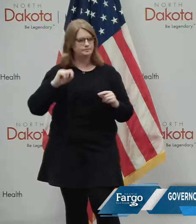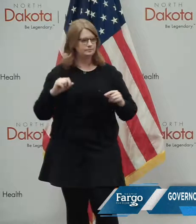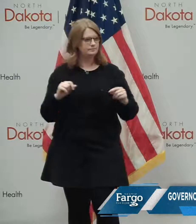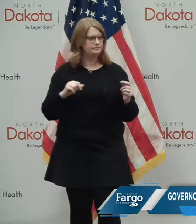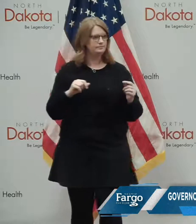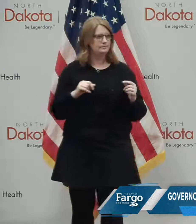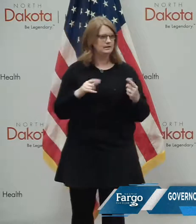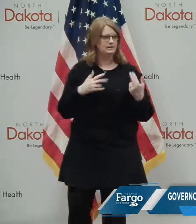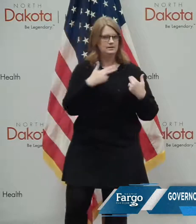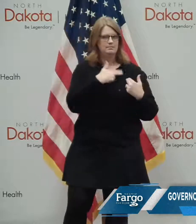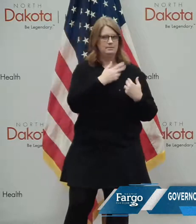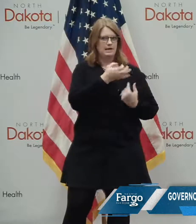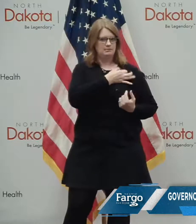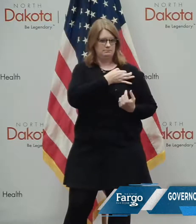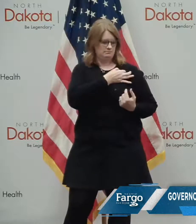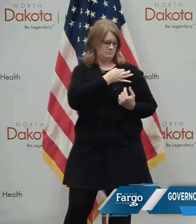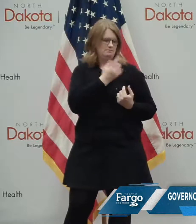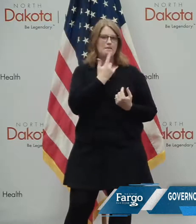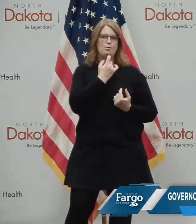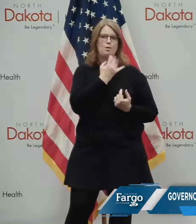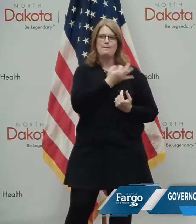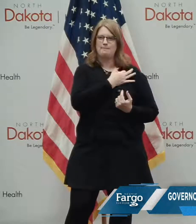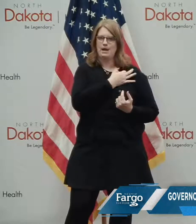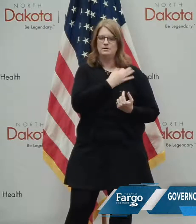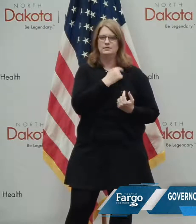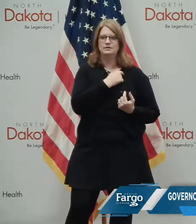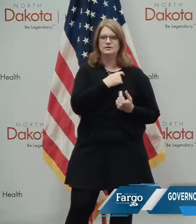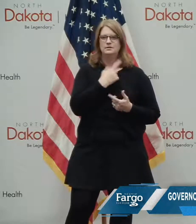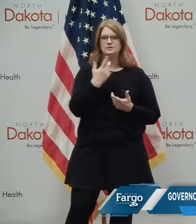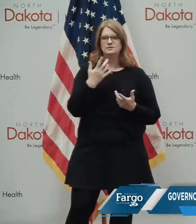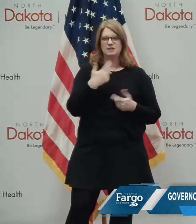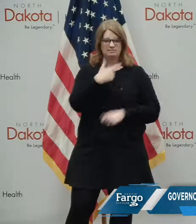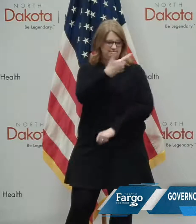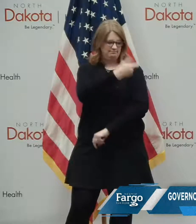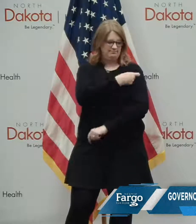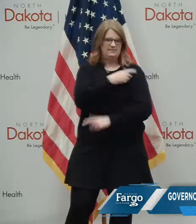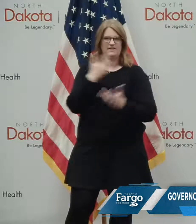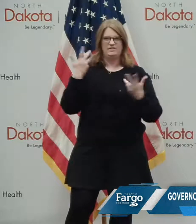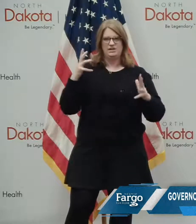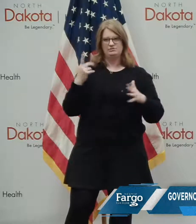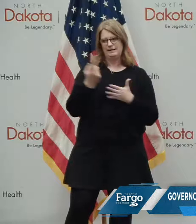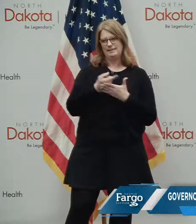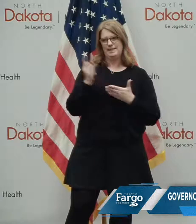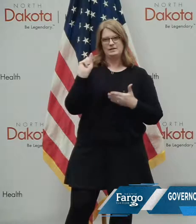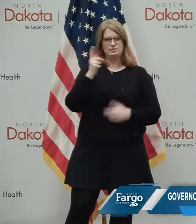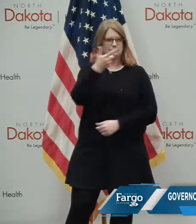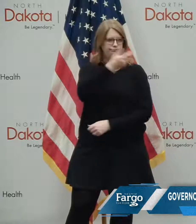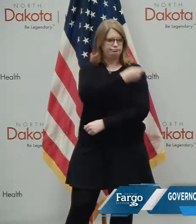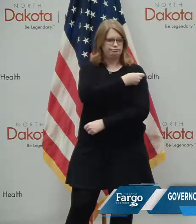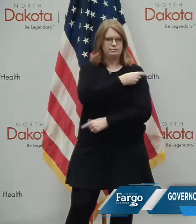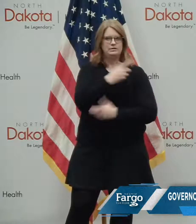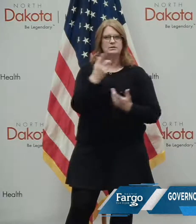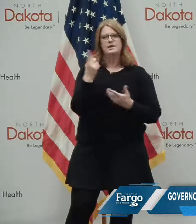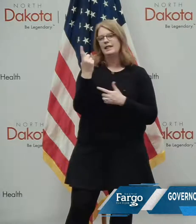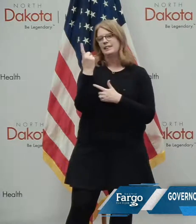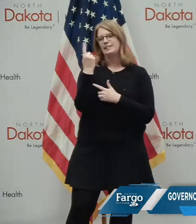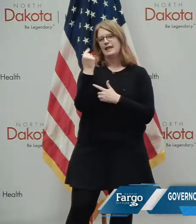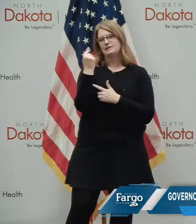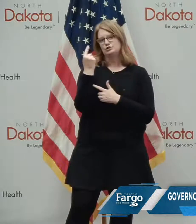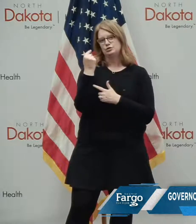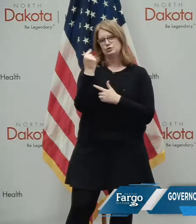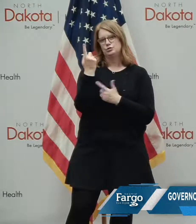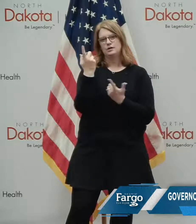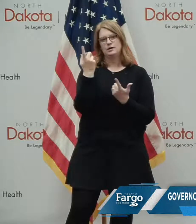I'm wearing my red button this year because I've already gotten mine. I got mine last week. I get mine every year. Last year we had